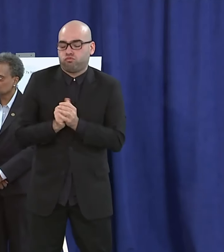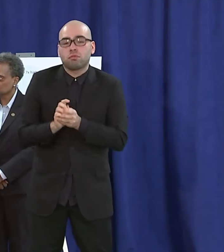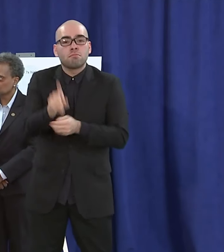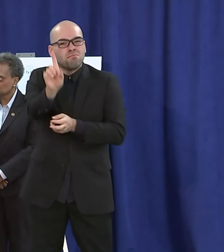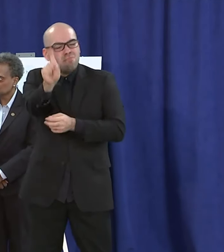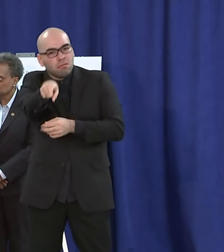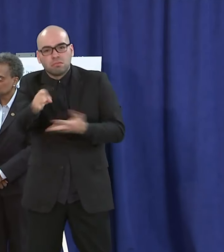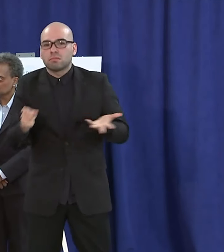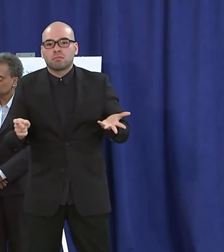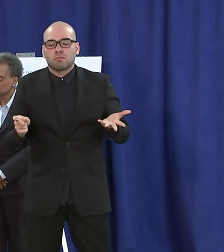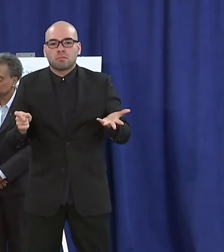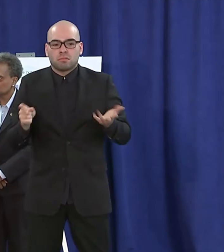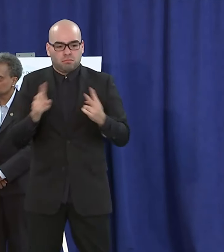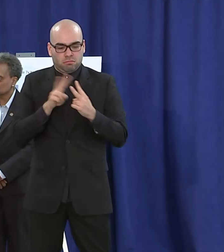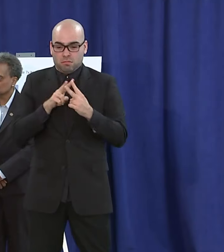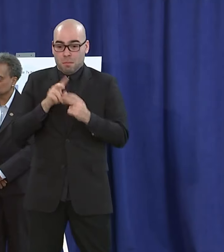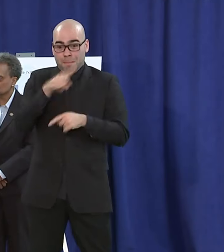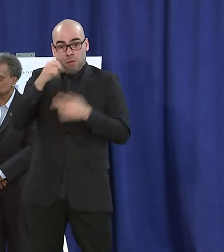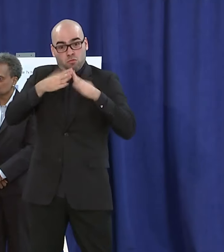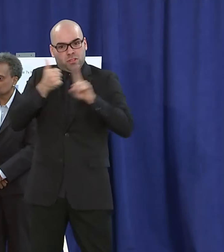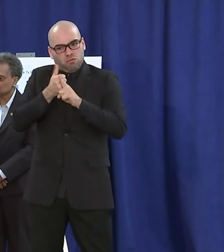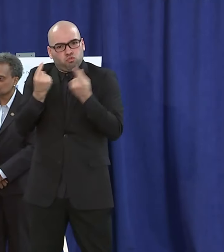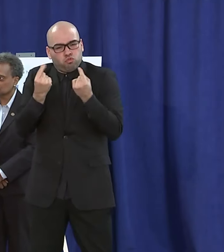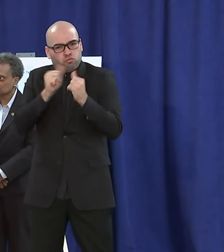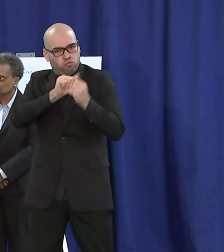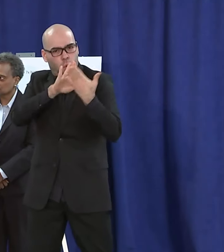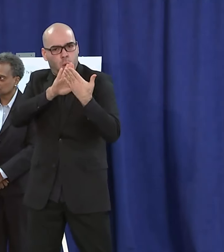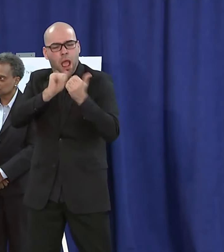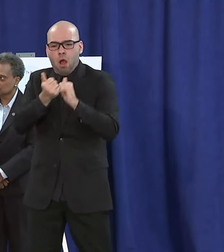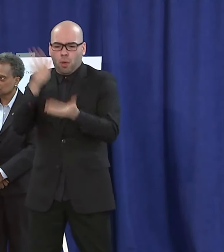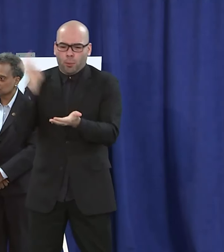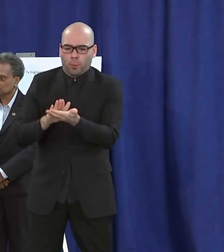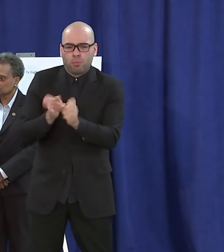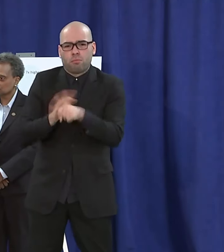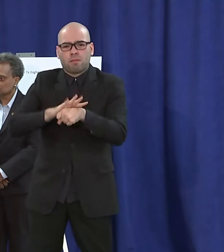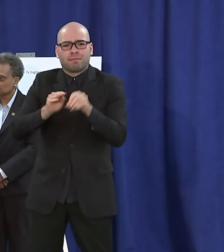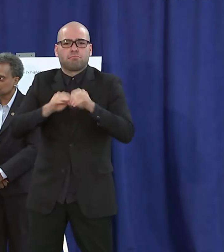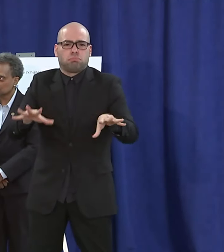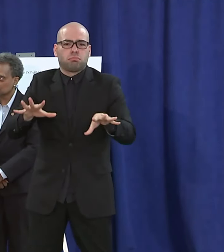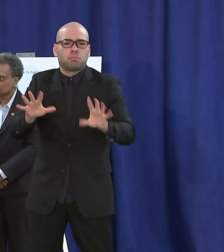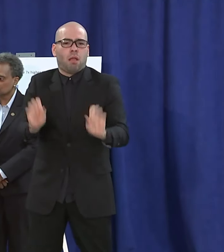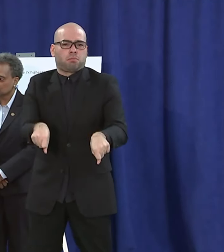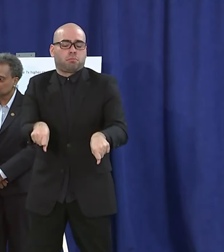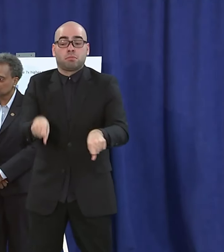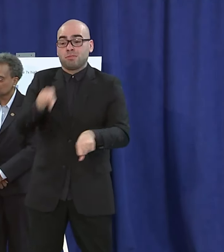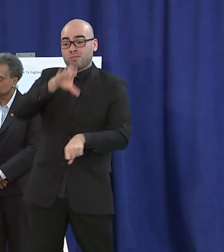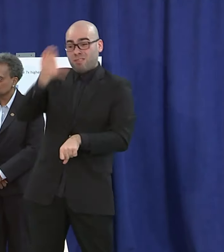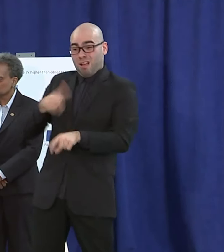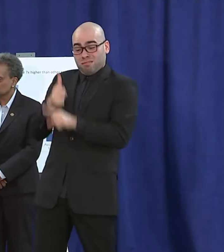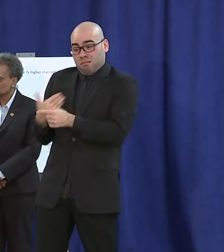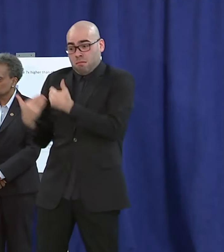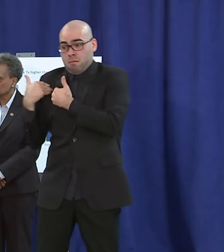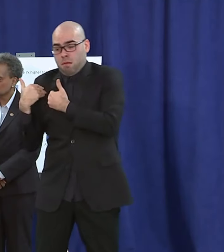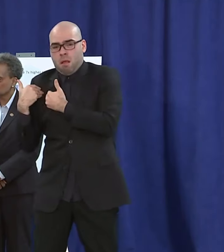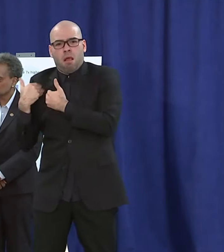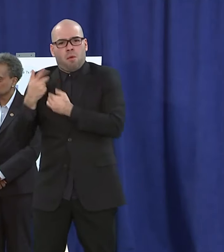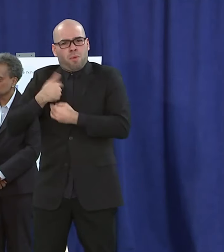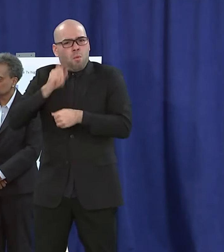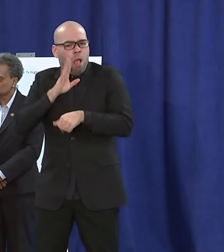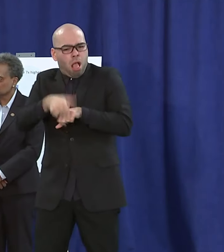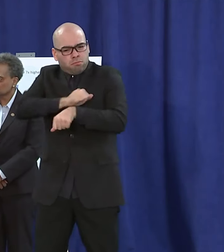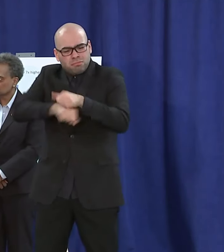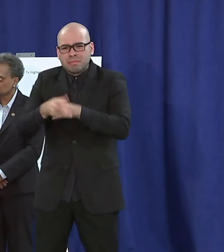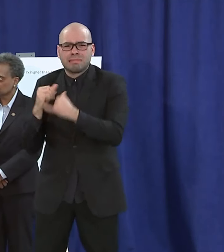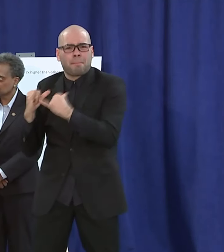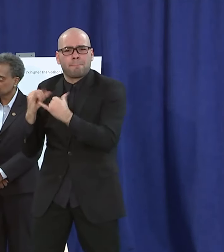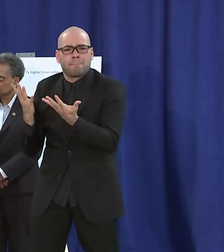to help contain the spread. The city of Chicago is doing their part. We're going to continue to do and step up our efforts, as